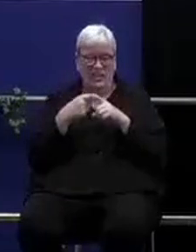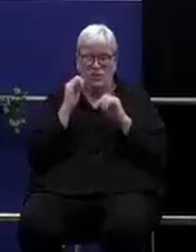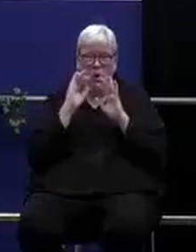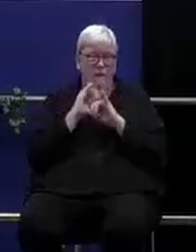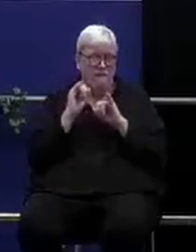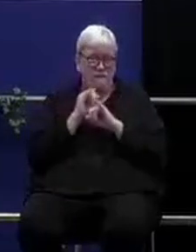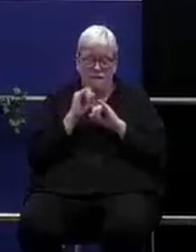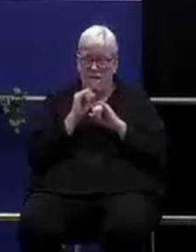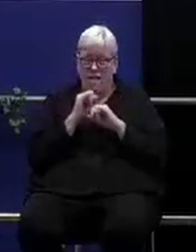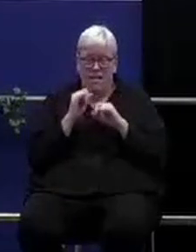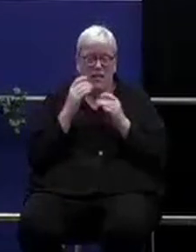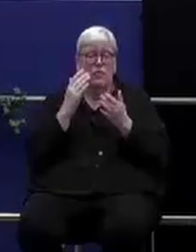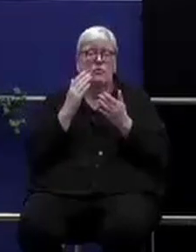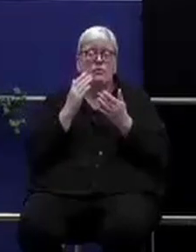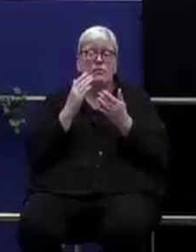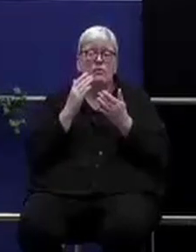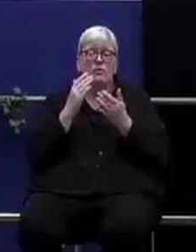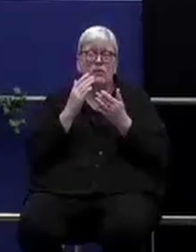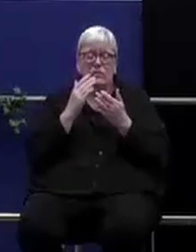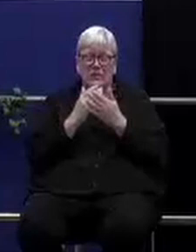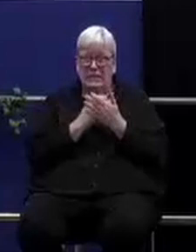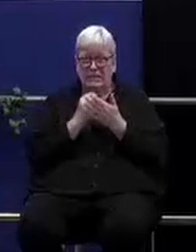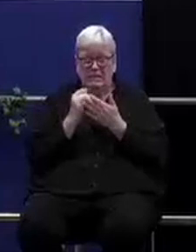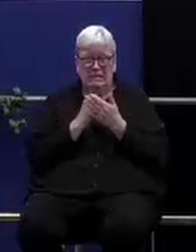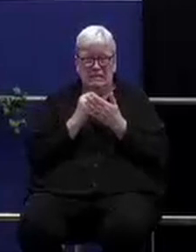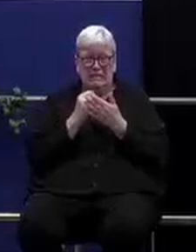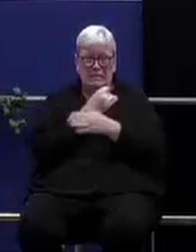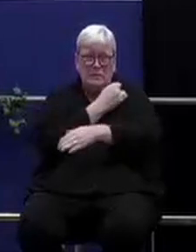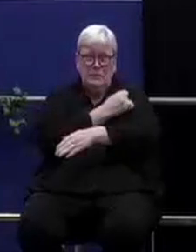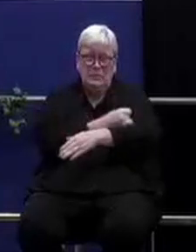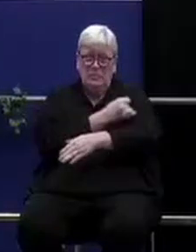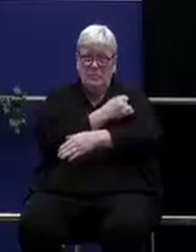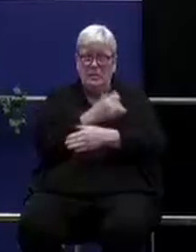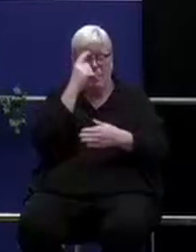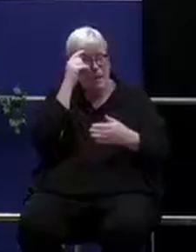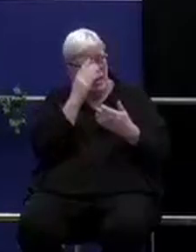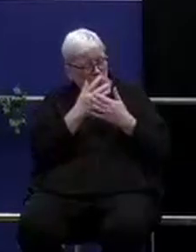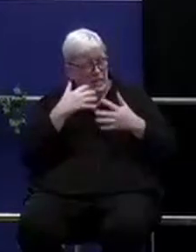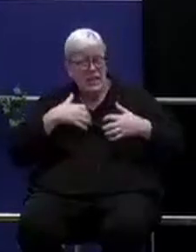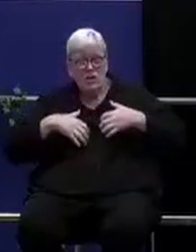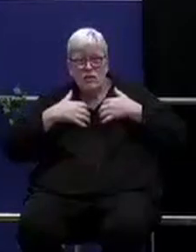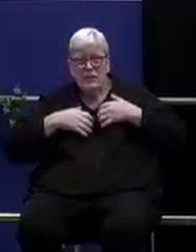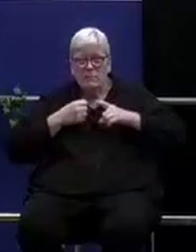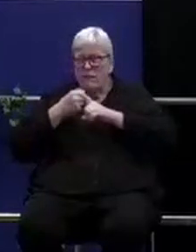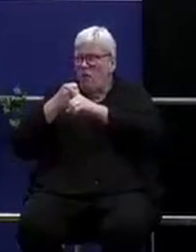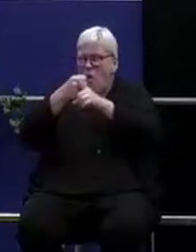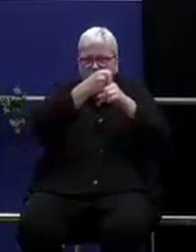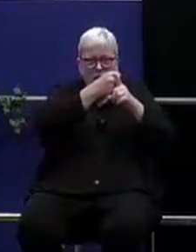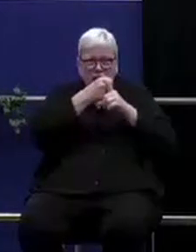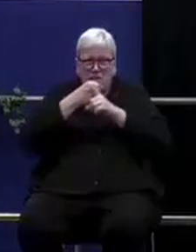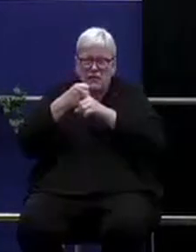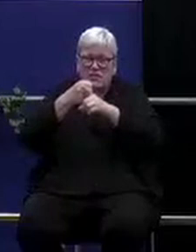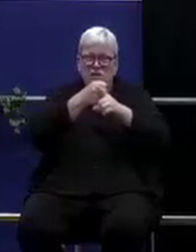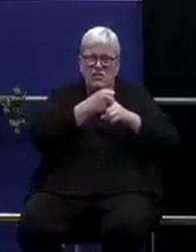was bolognese kind of pureed. And I just thought, wouldn't that be interesting if you kind of forced everybody to, that was your form